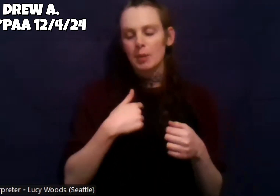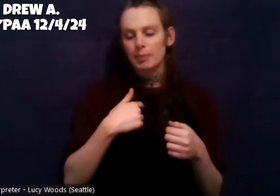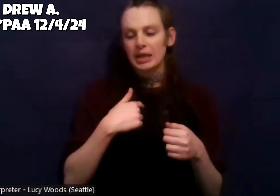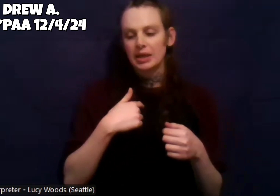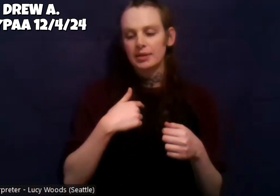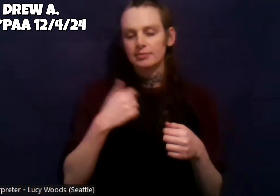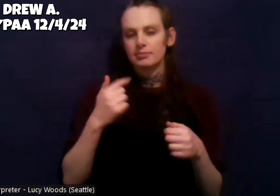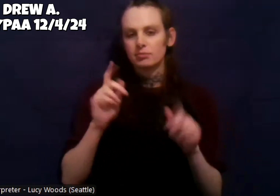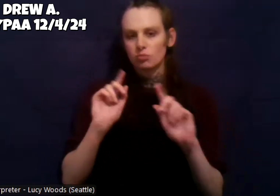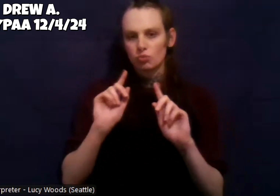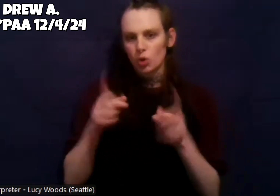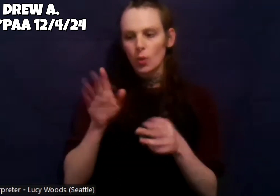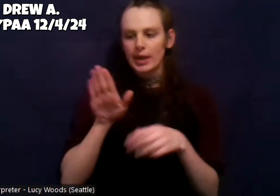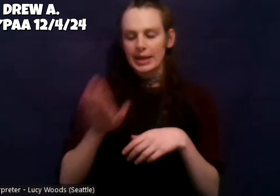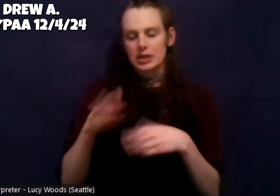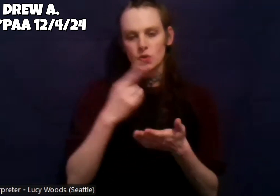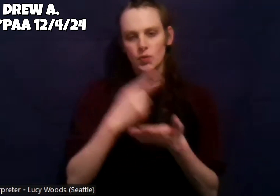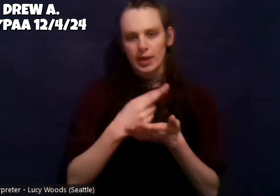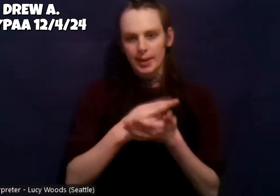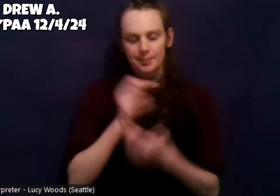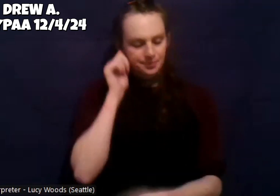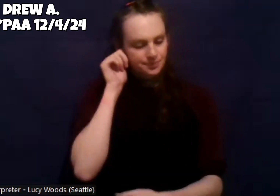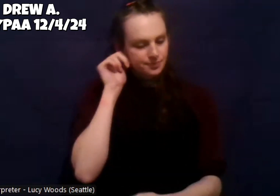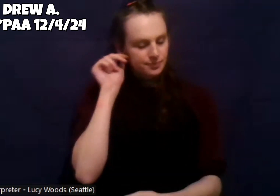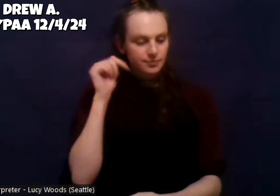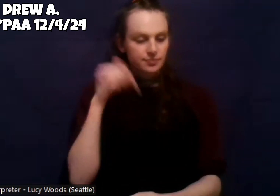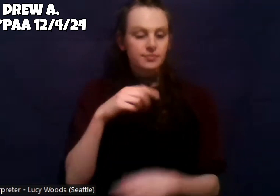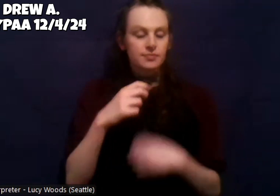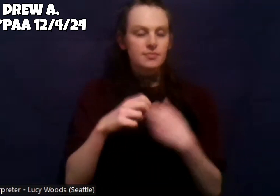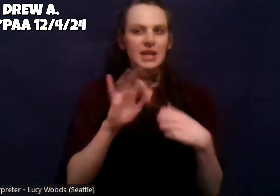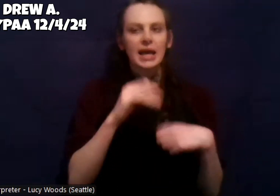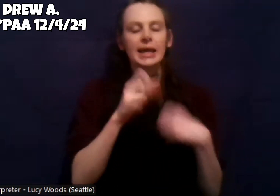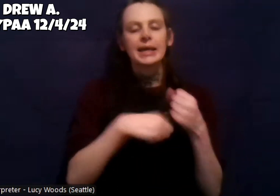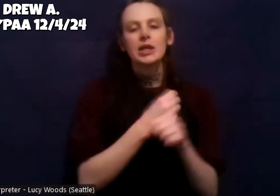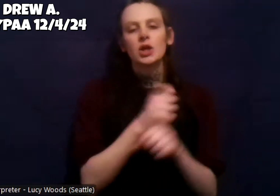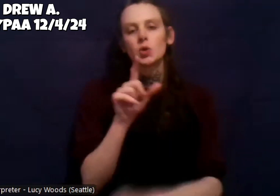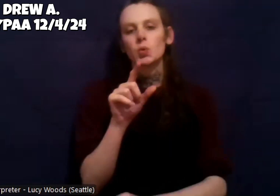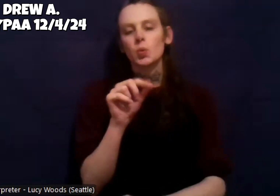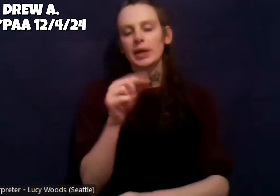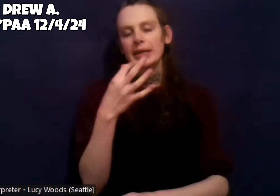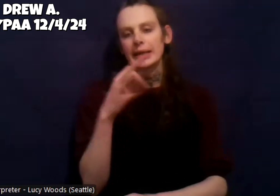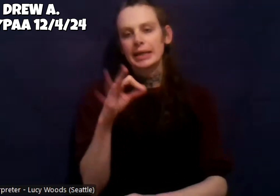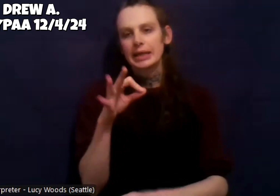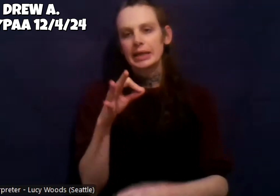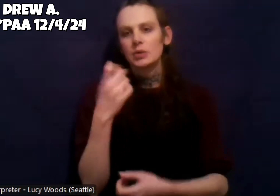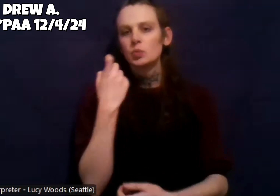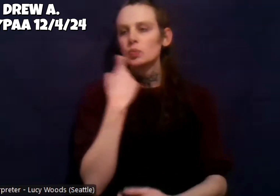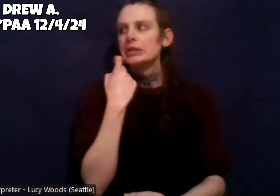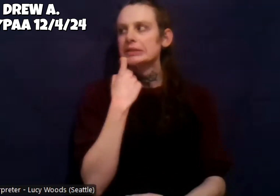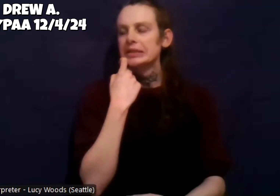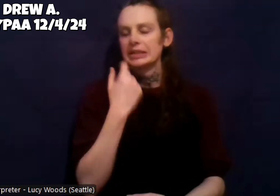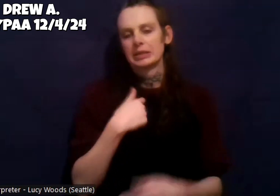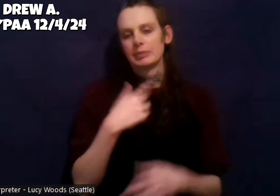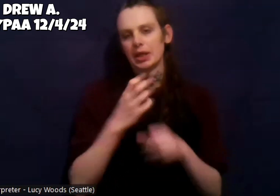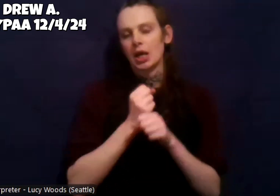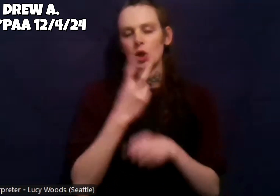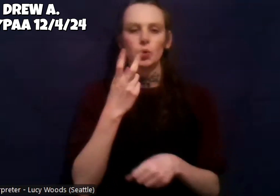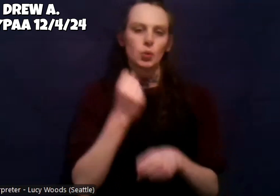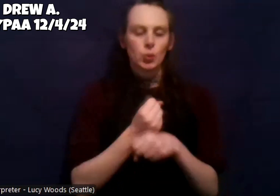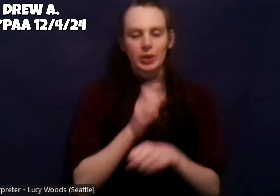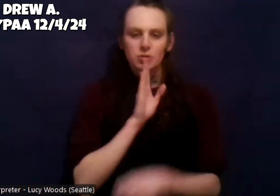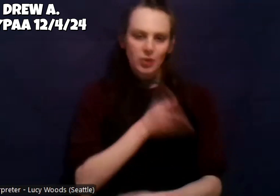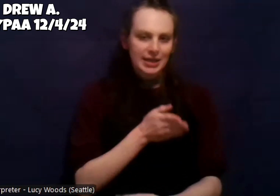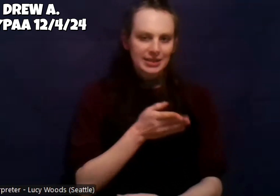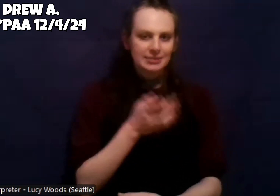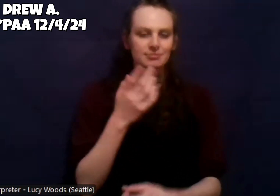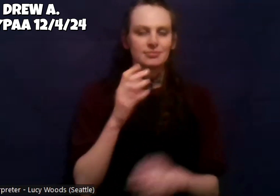2019. I just got 2 years sobriety, so obviously some things went wrong in between that sobriety date and